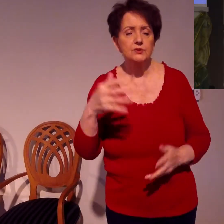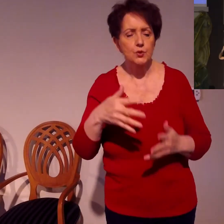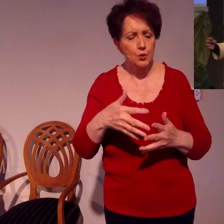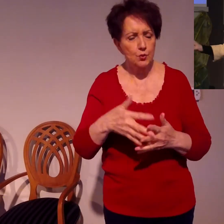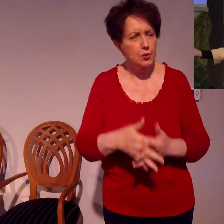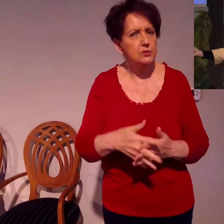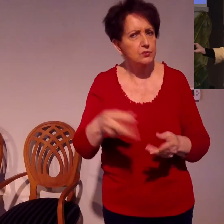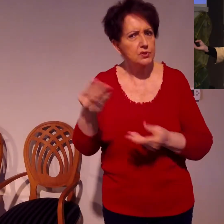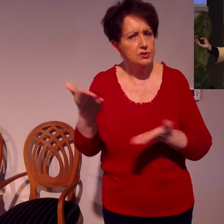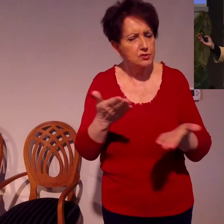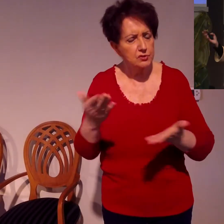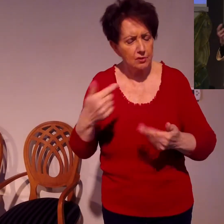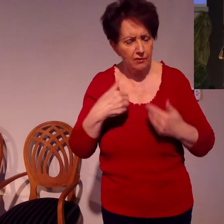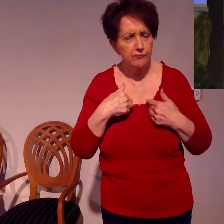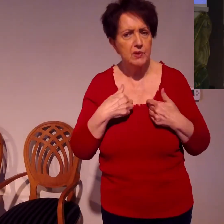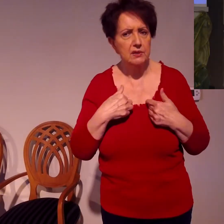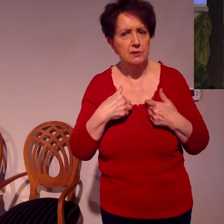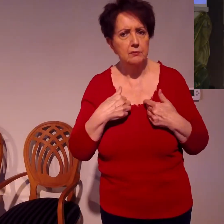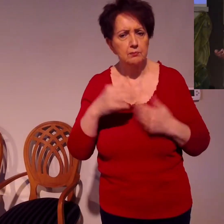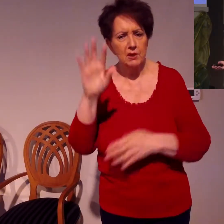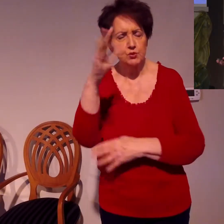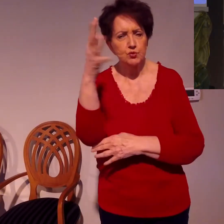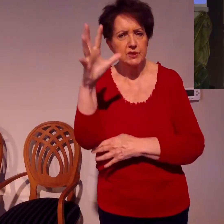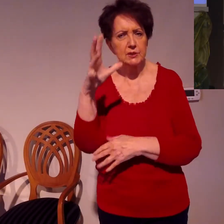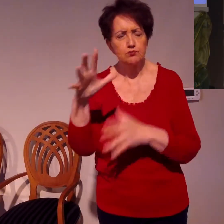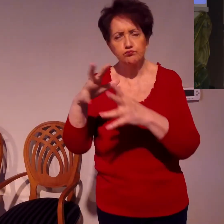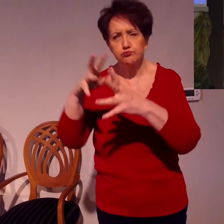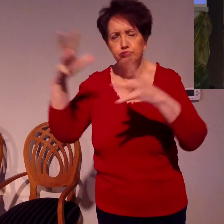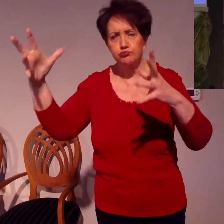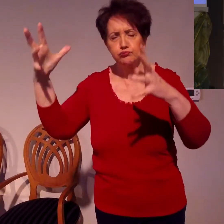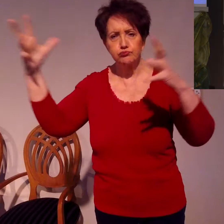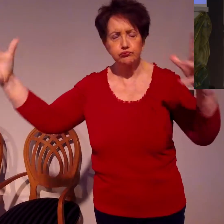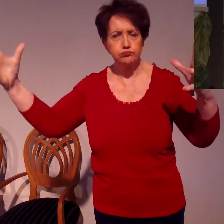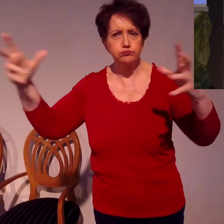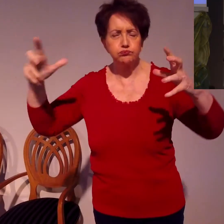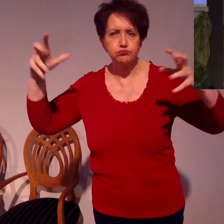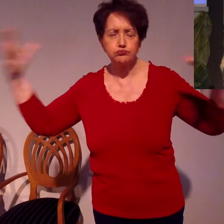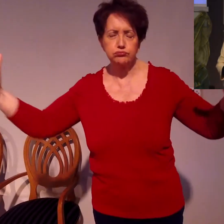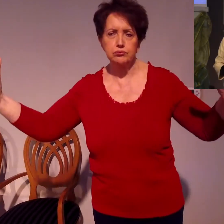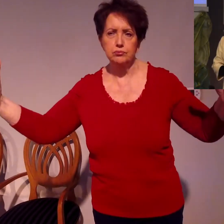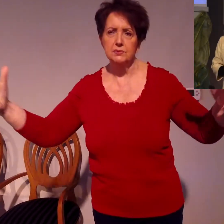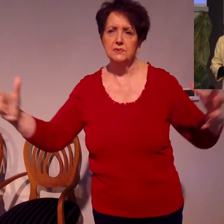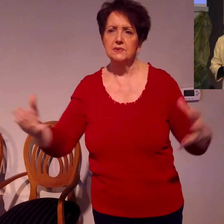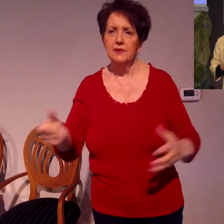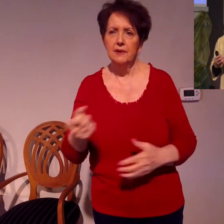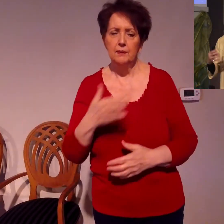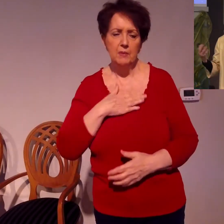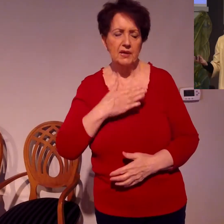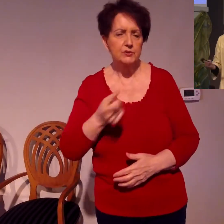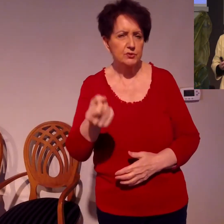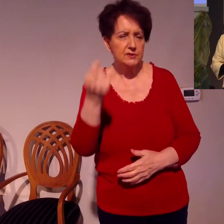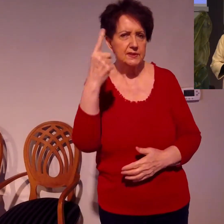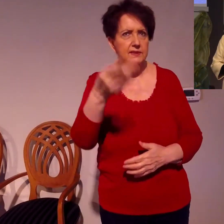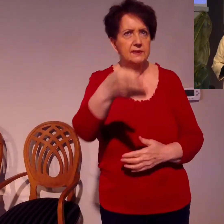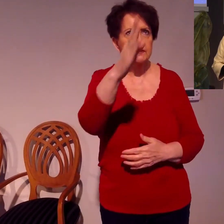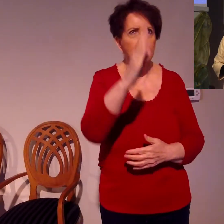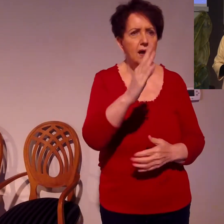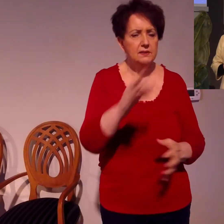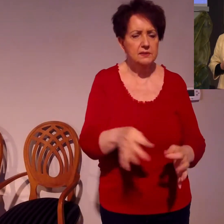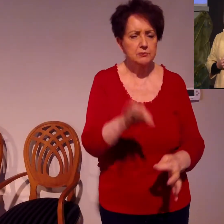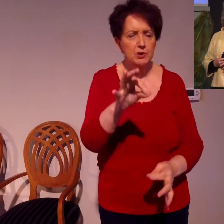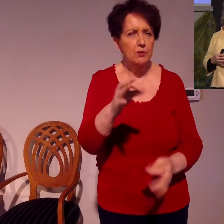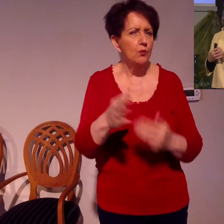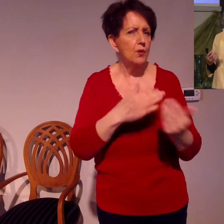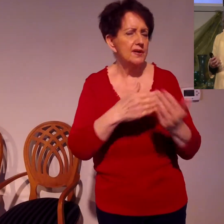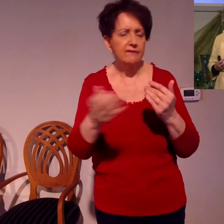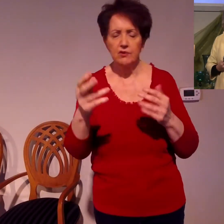so that my tree could expand so much more. So my understanding of this divine oceanic substance, God, Spirit, whatever you choose to